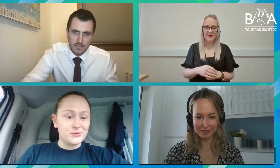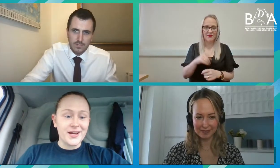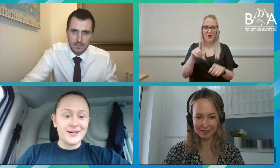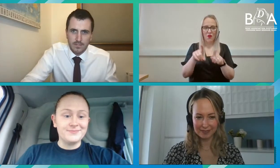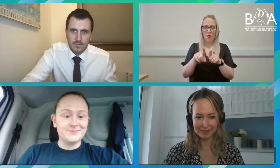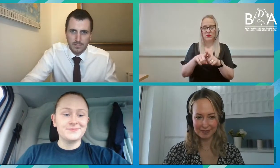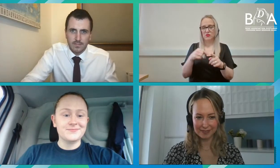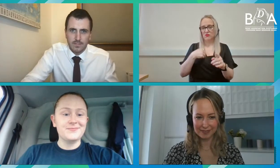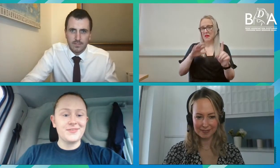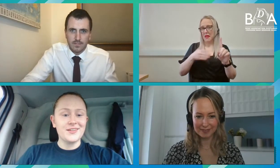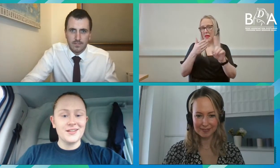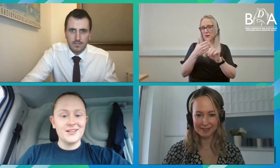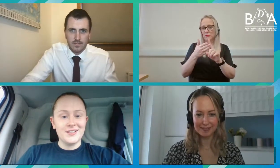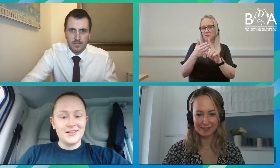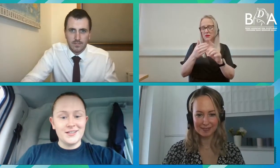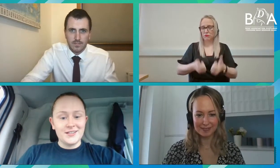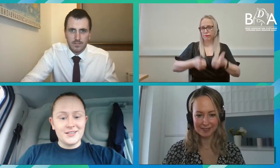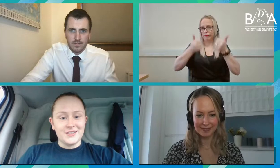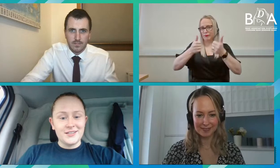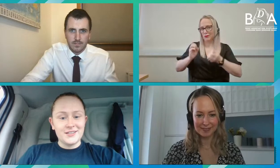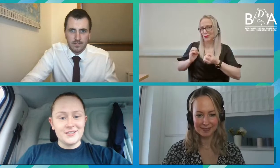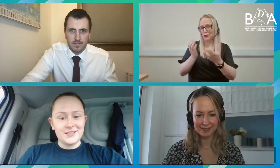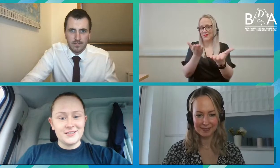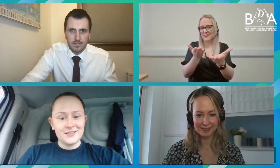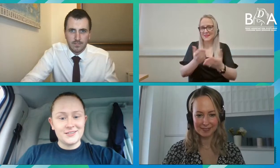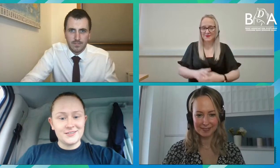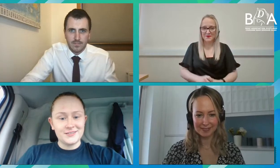best service we can.